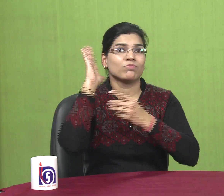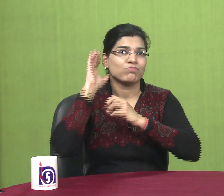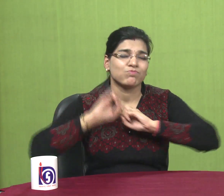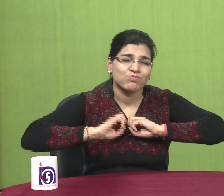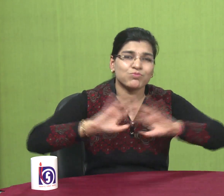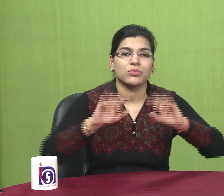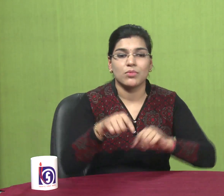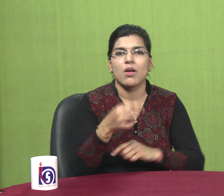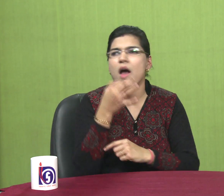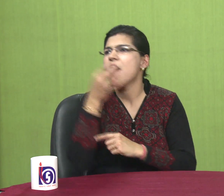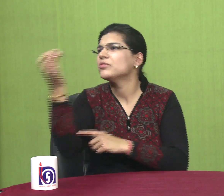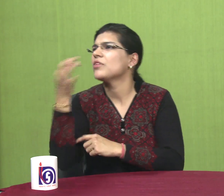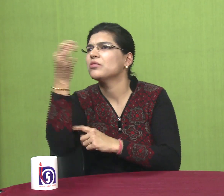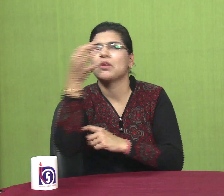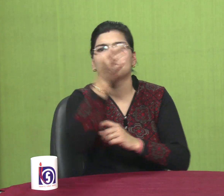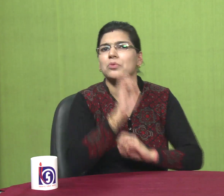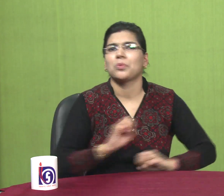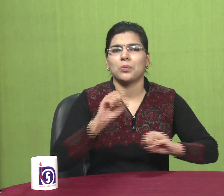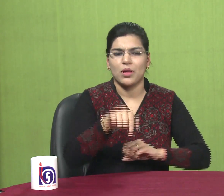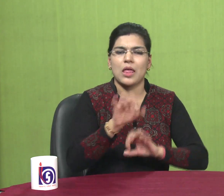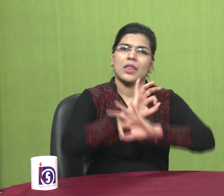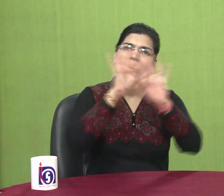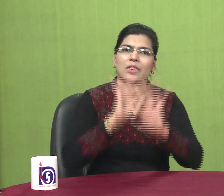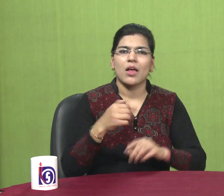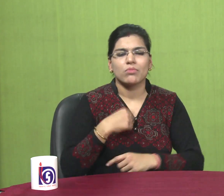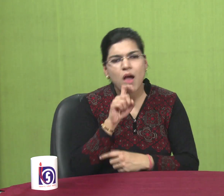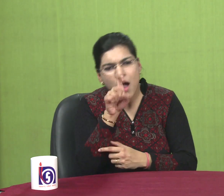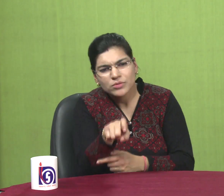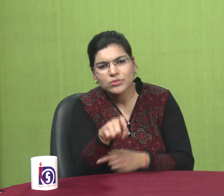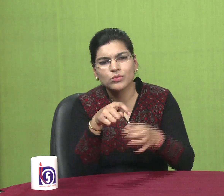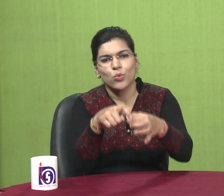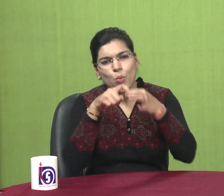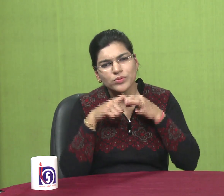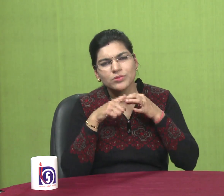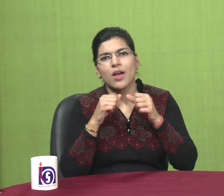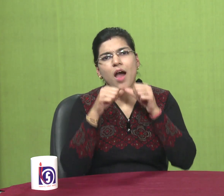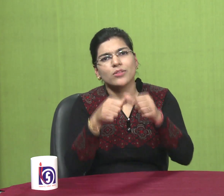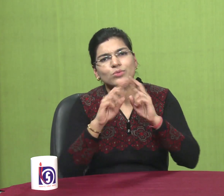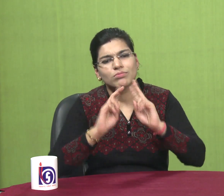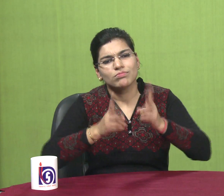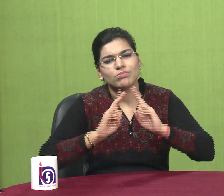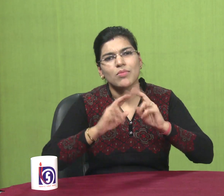newspapers. But now this worldwide network has been an advantage for everyone.